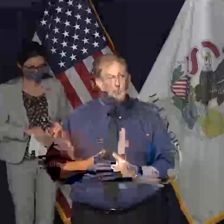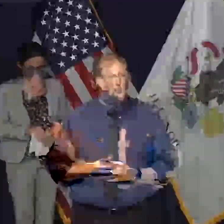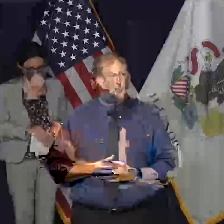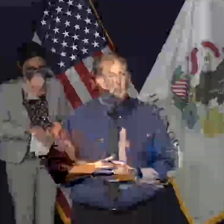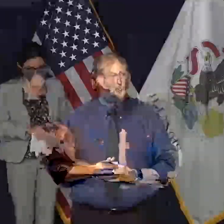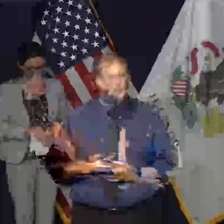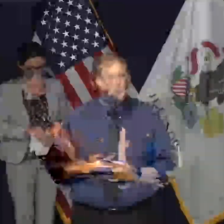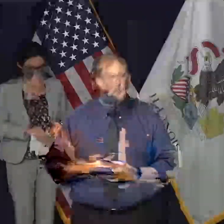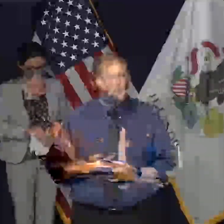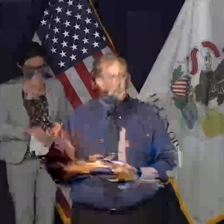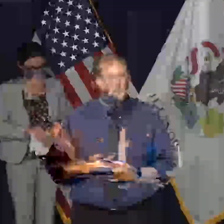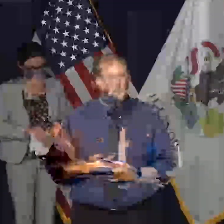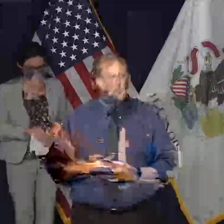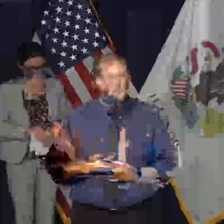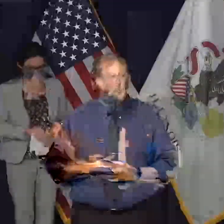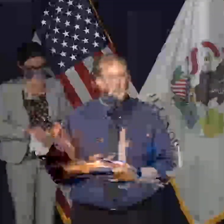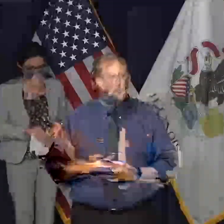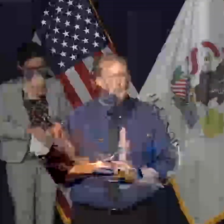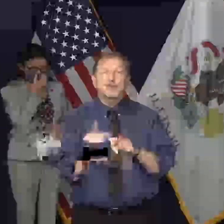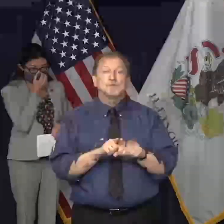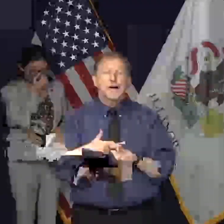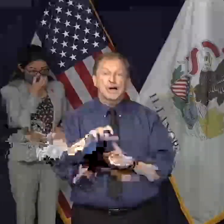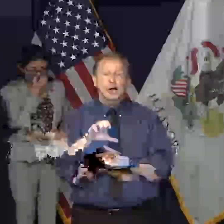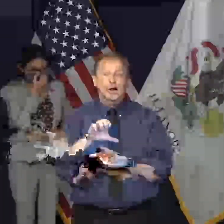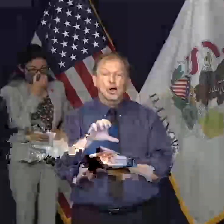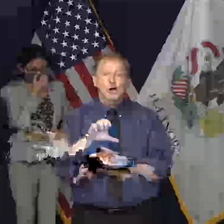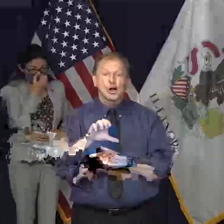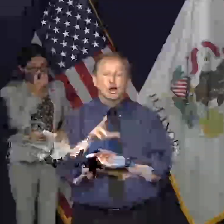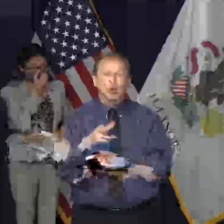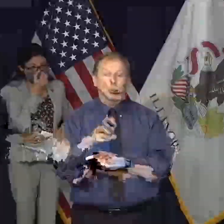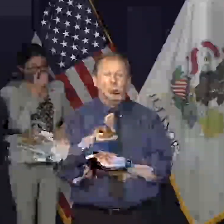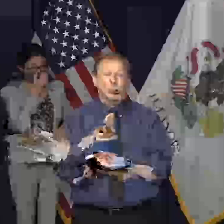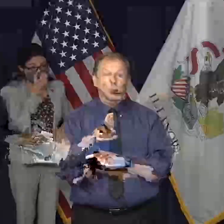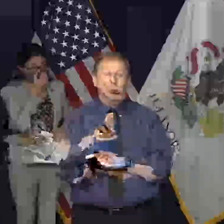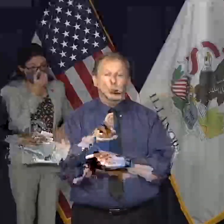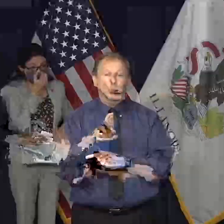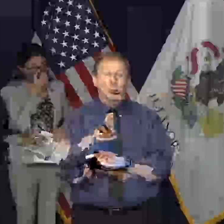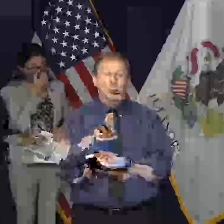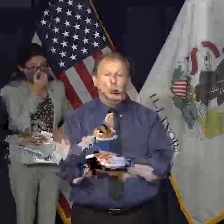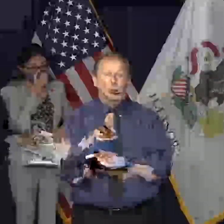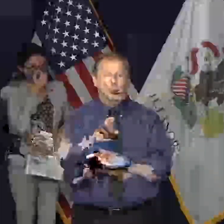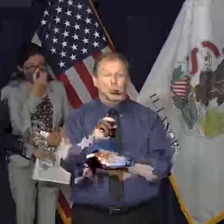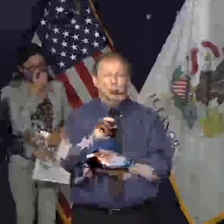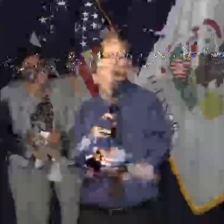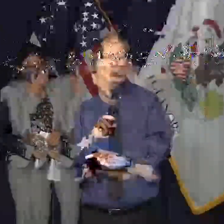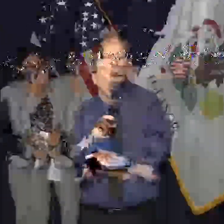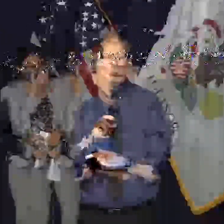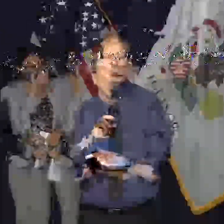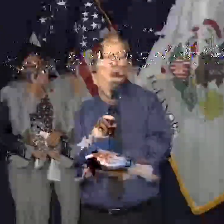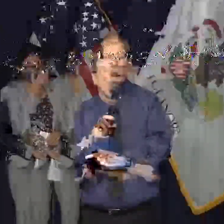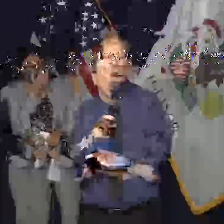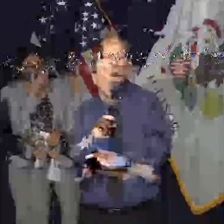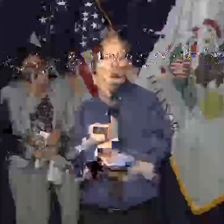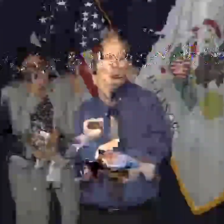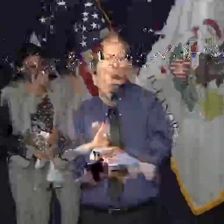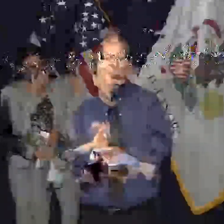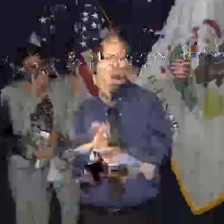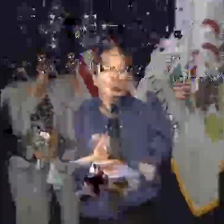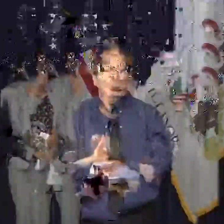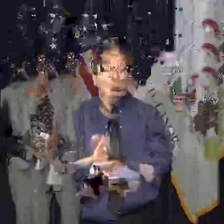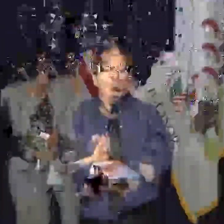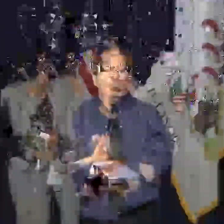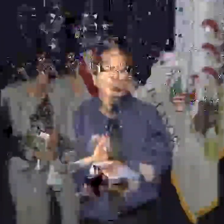Illinois Hispanic Chamber of Commerce Board of Directors. Those are fully committed people with a right heart, fully committed to a vision and where we're